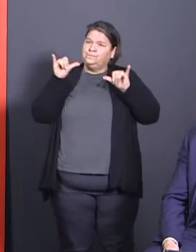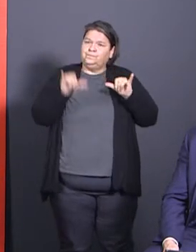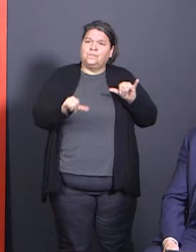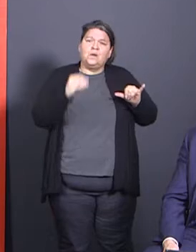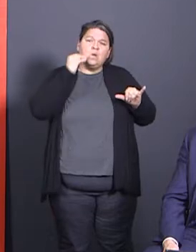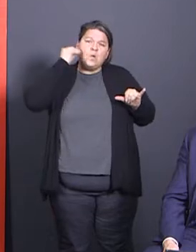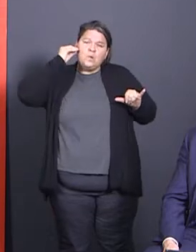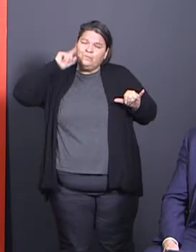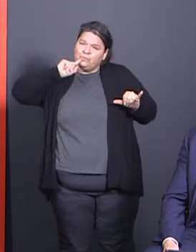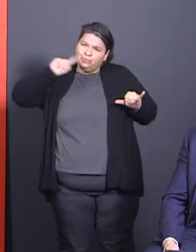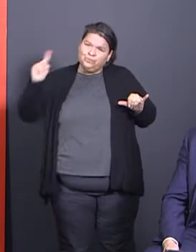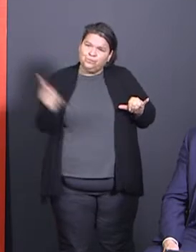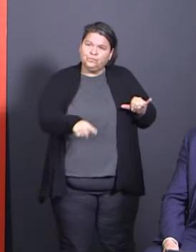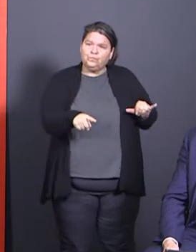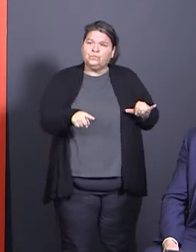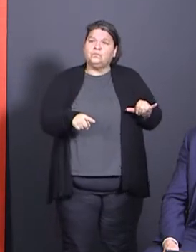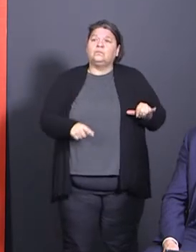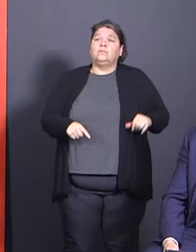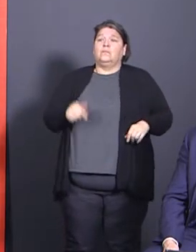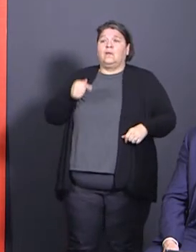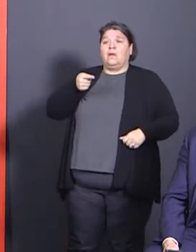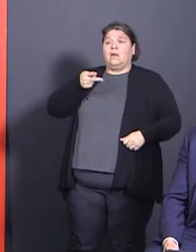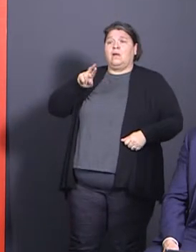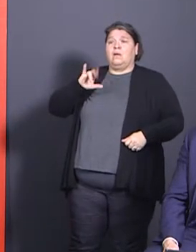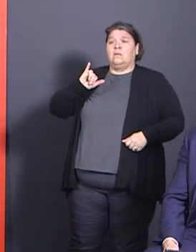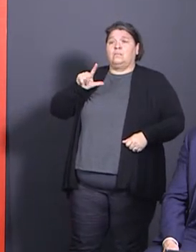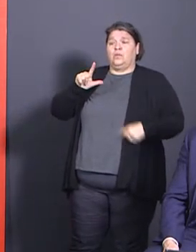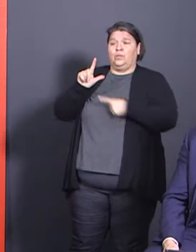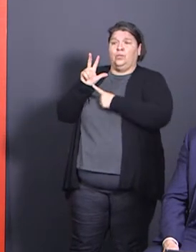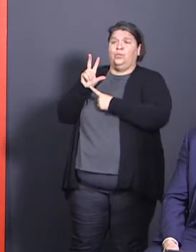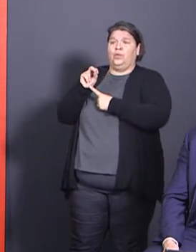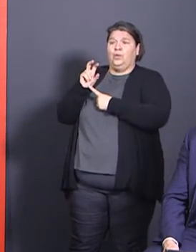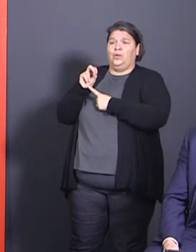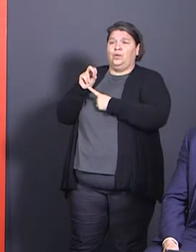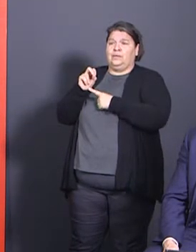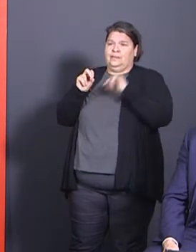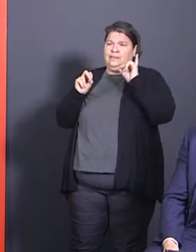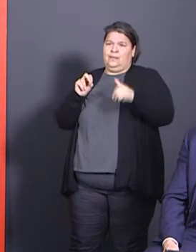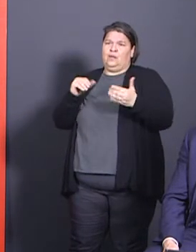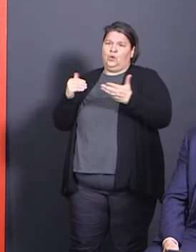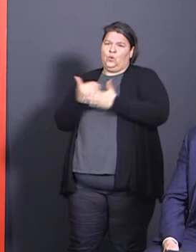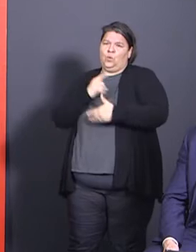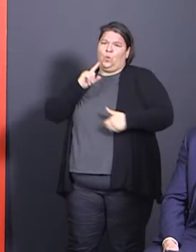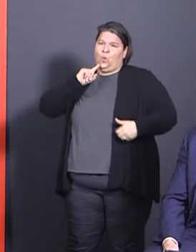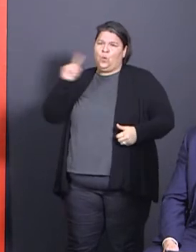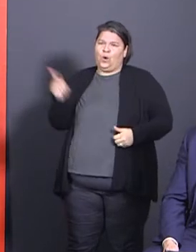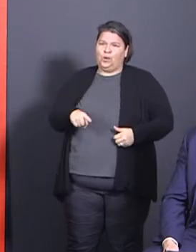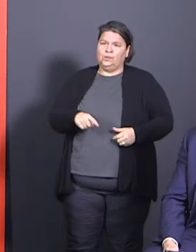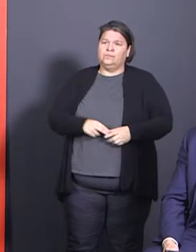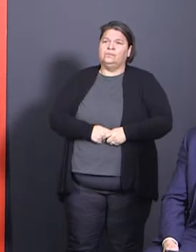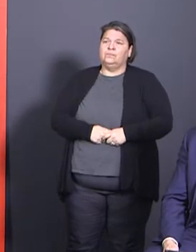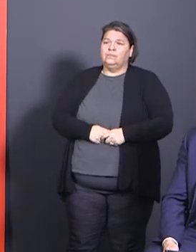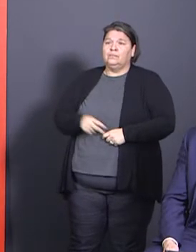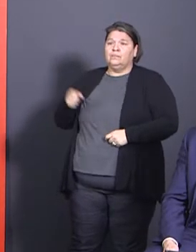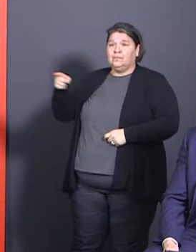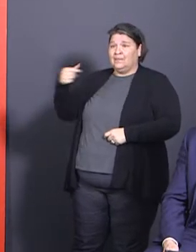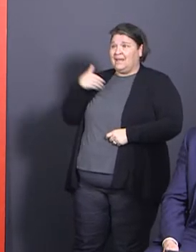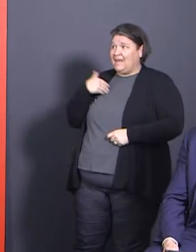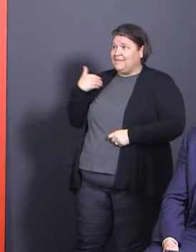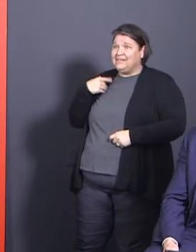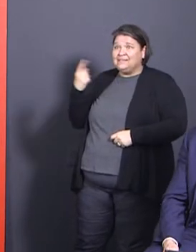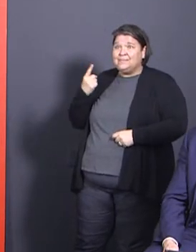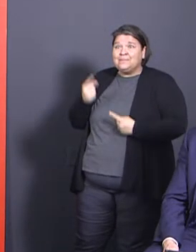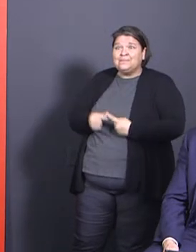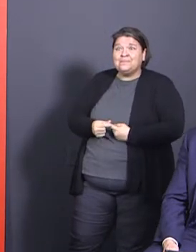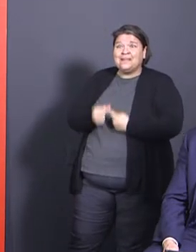April 30th to match the governor's orders. So before we adjourn, Michael, yes, you ma'am. Have something special here in your lap. One